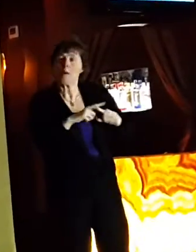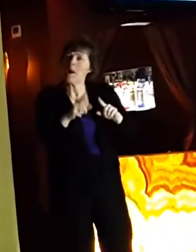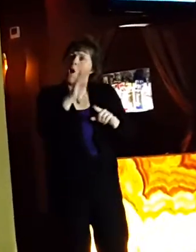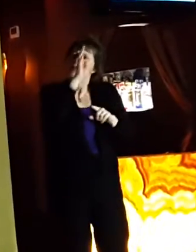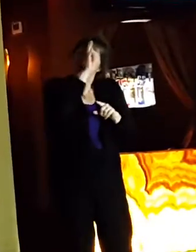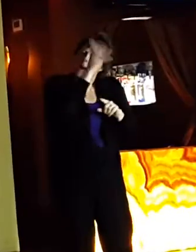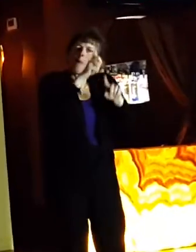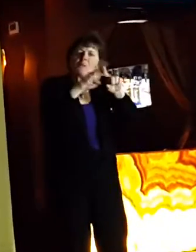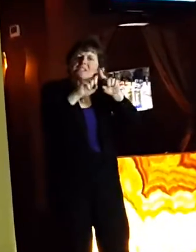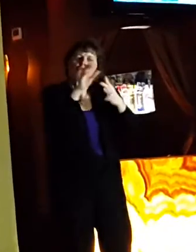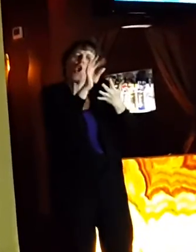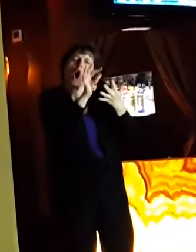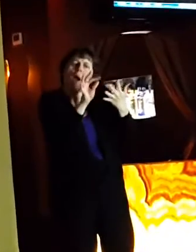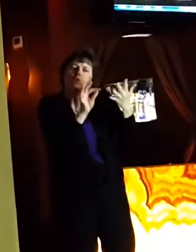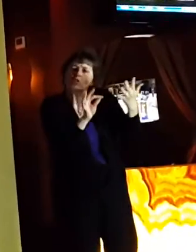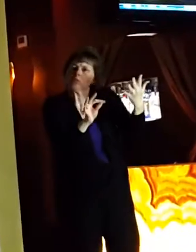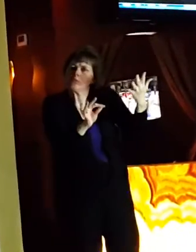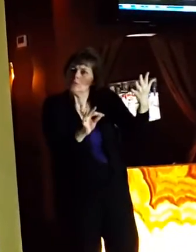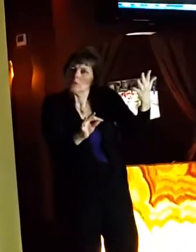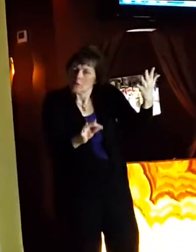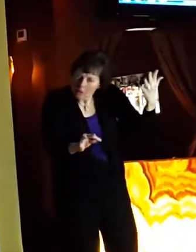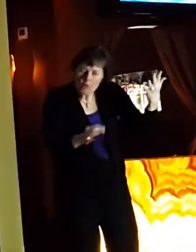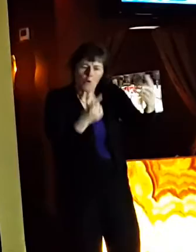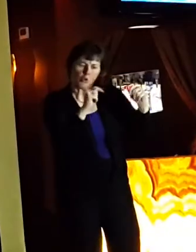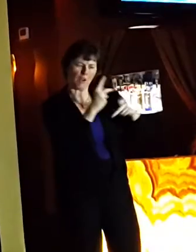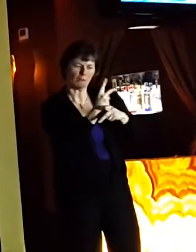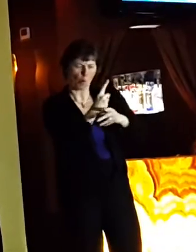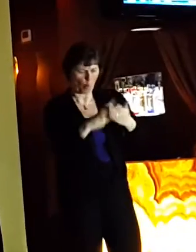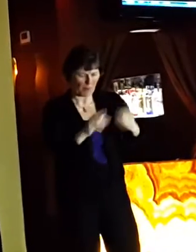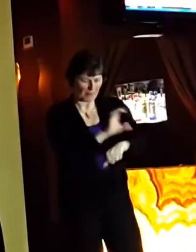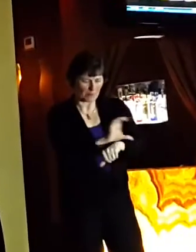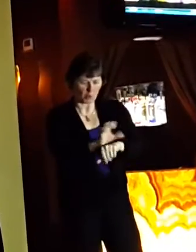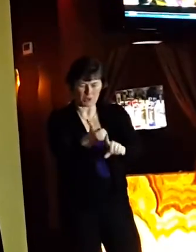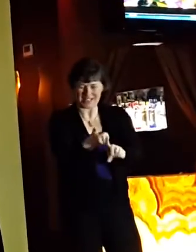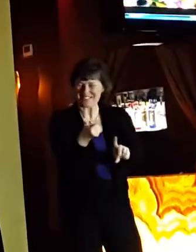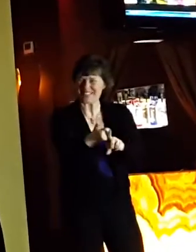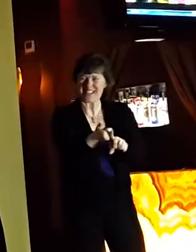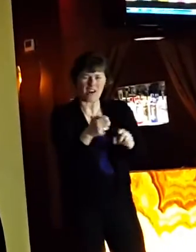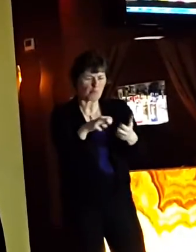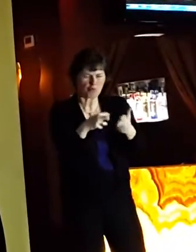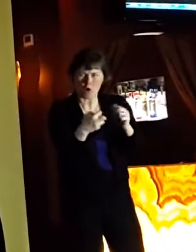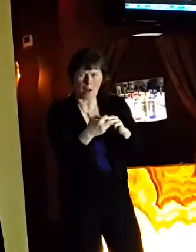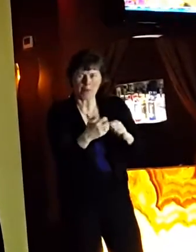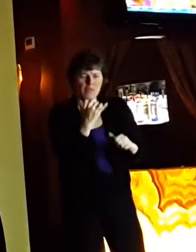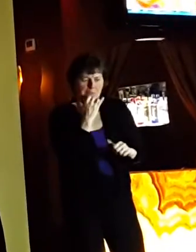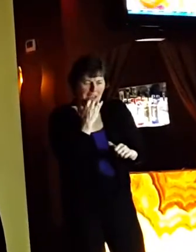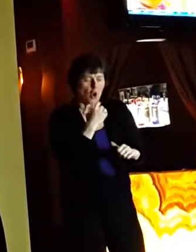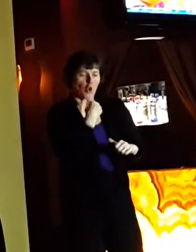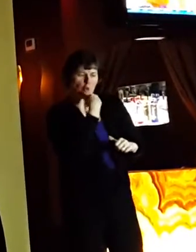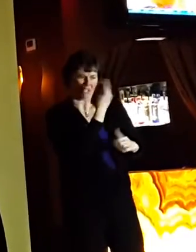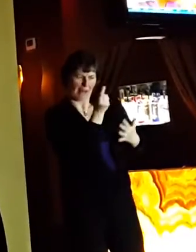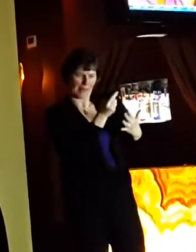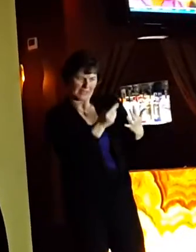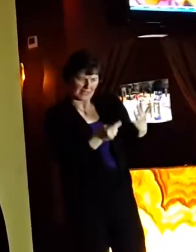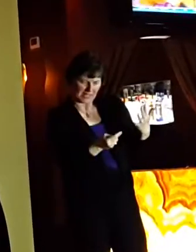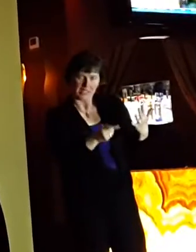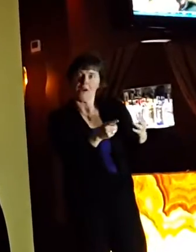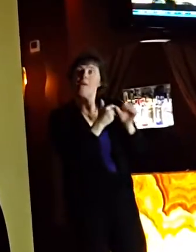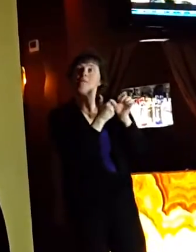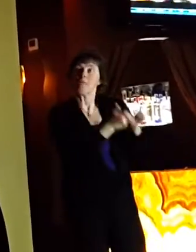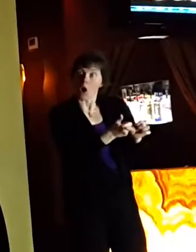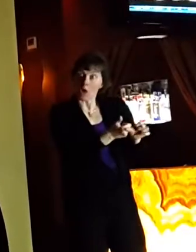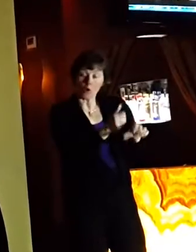these different alternative ways. And what we're looking at is what the computer is thinking. How is it handling the different steps you're telling it? So is it going, hey, I need